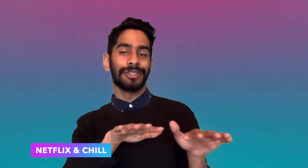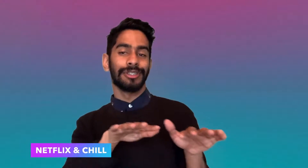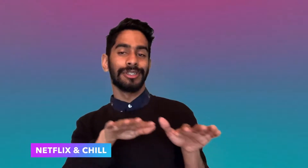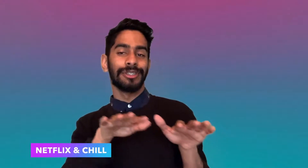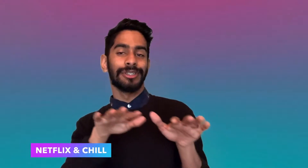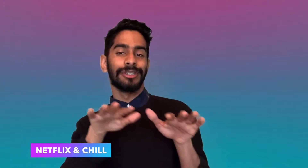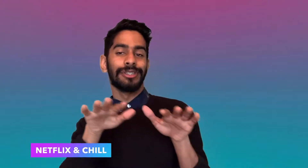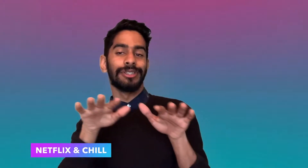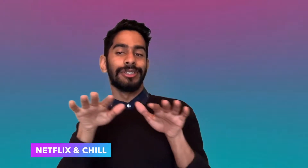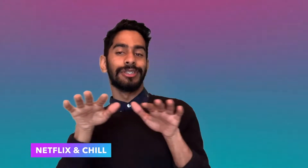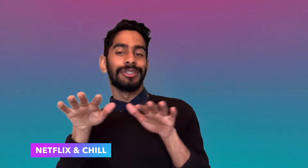and chill.